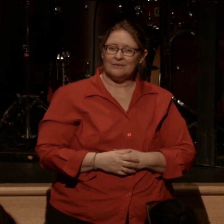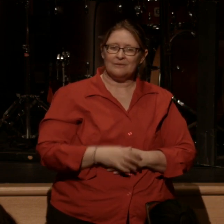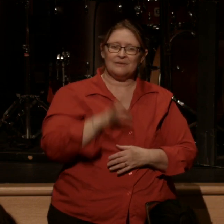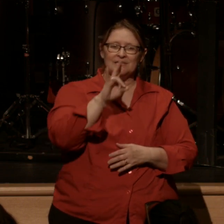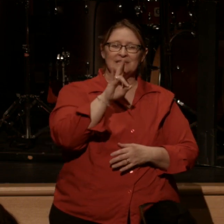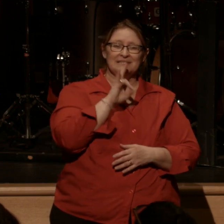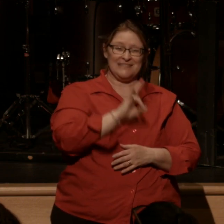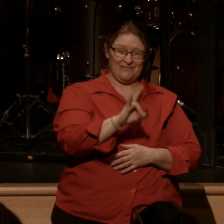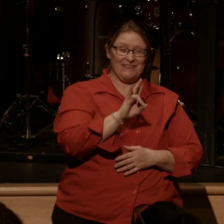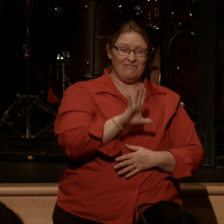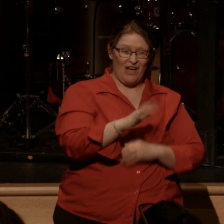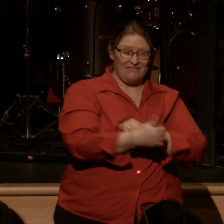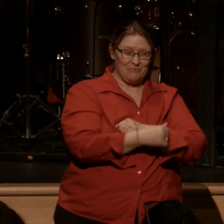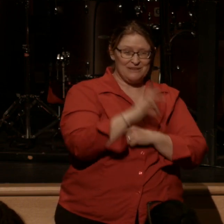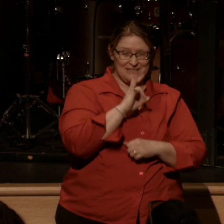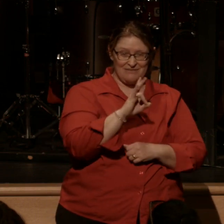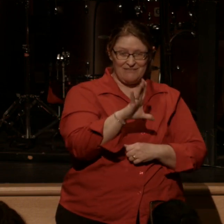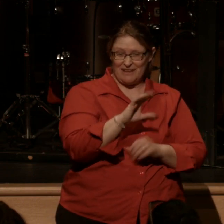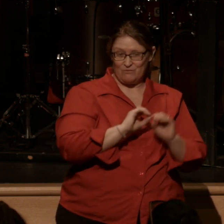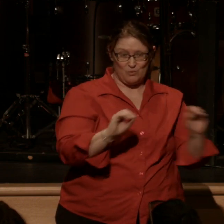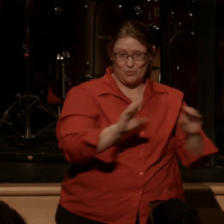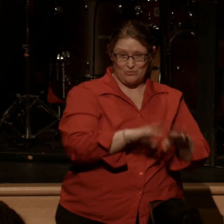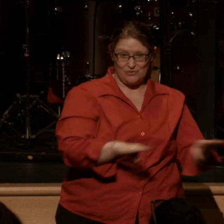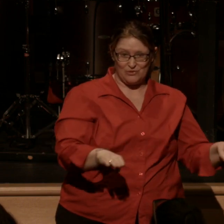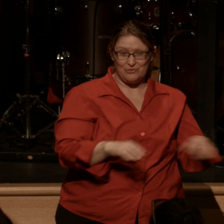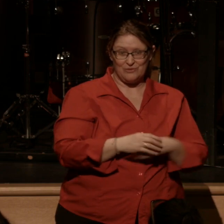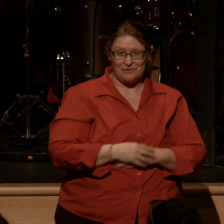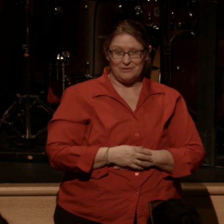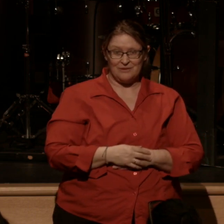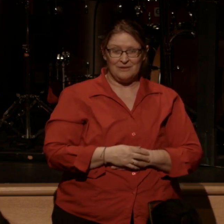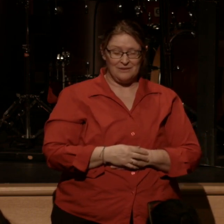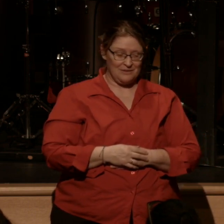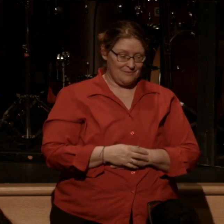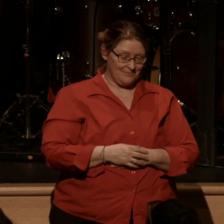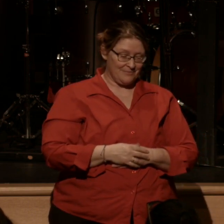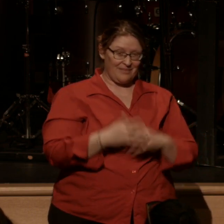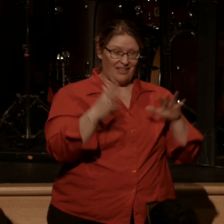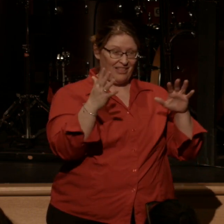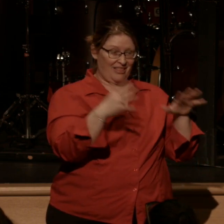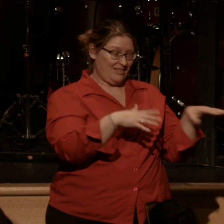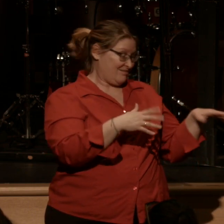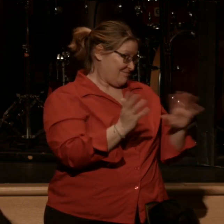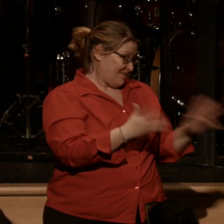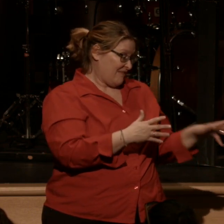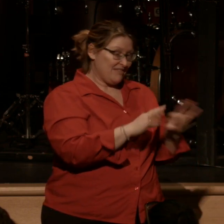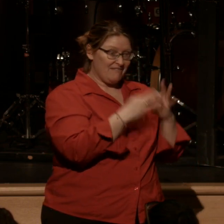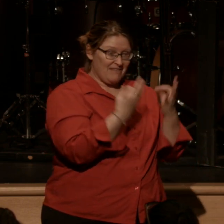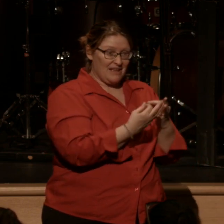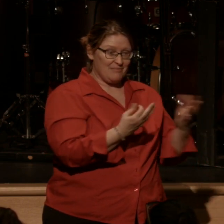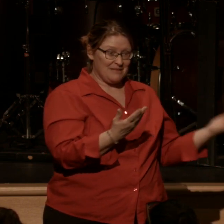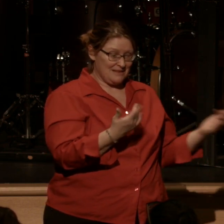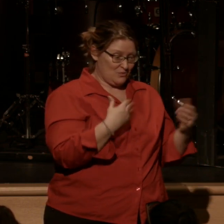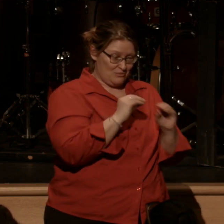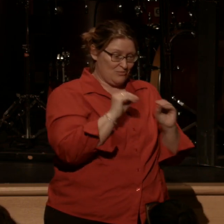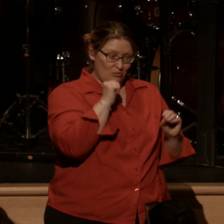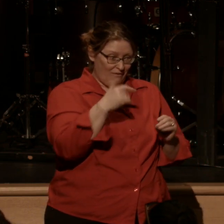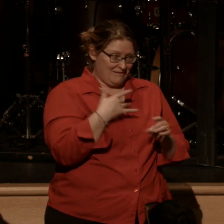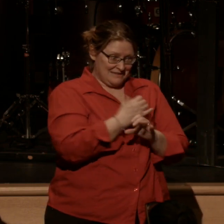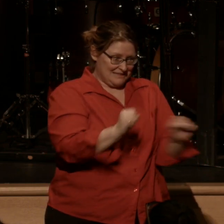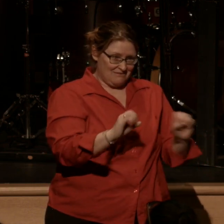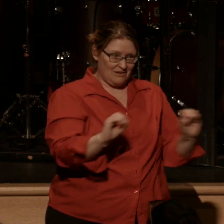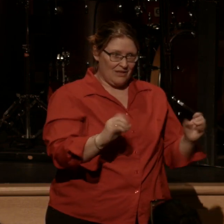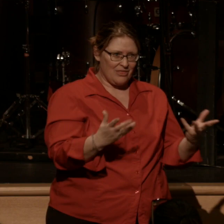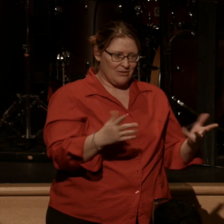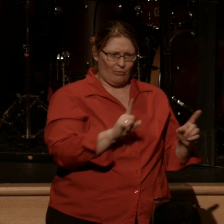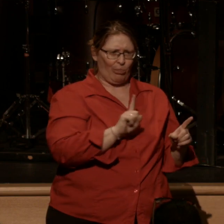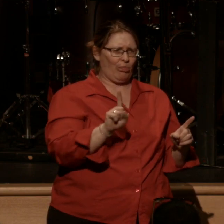75 years old, no children, left the family behind, no security,